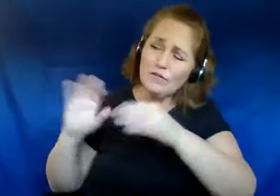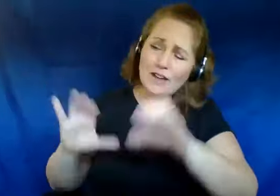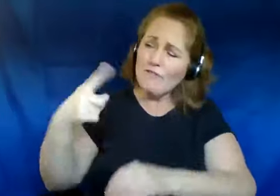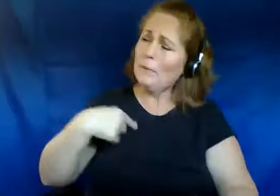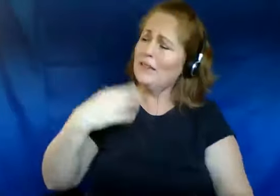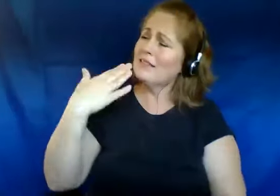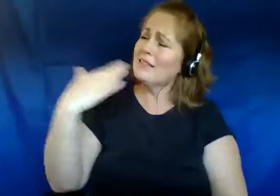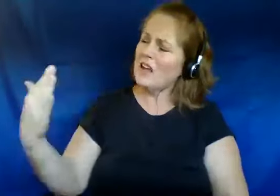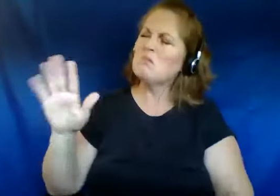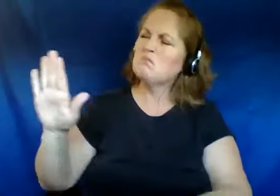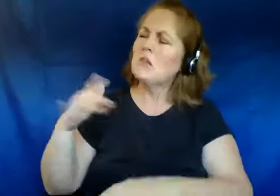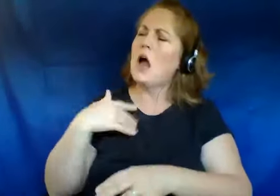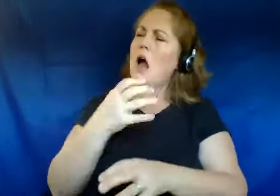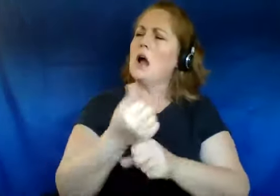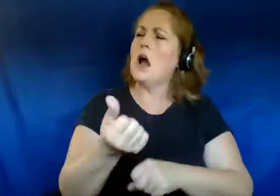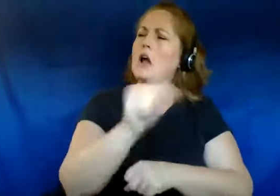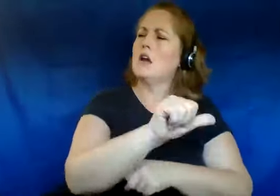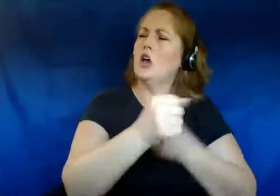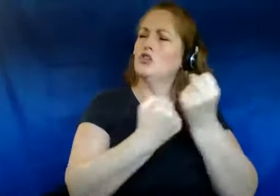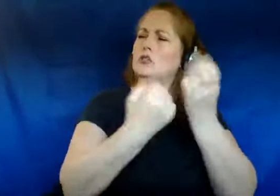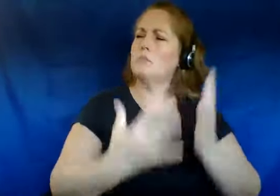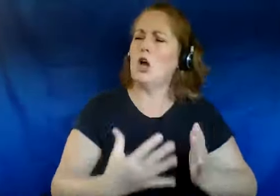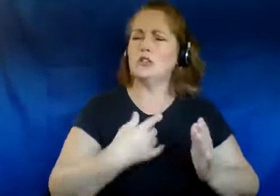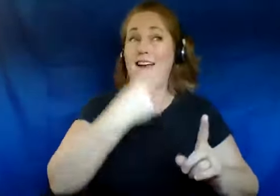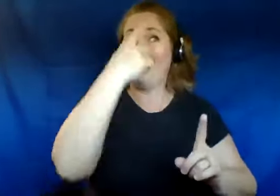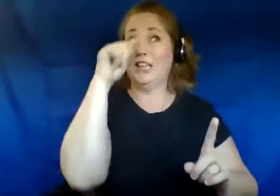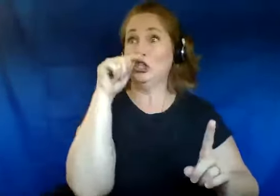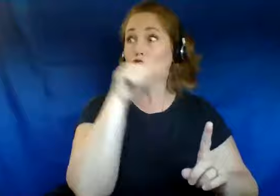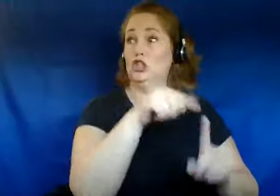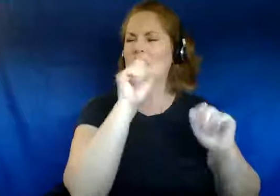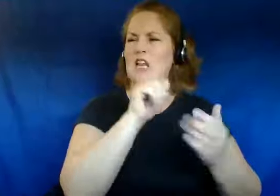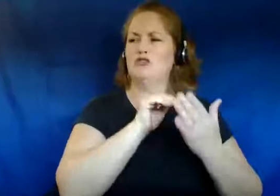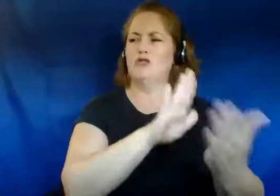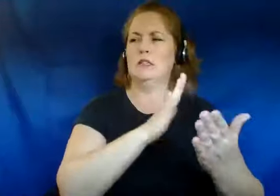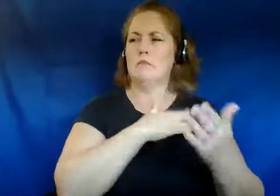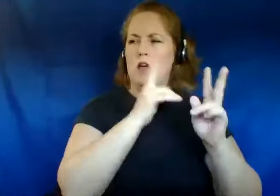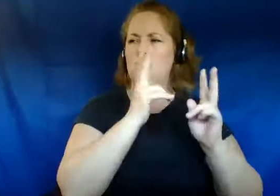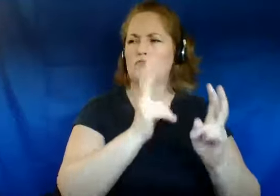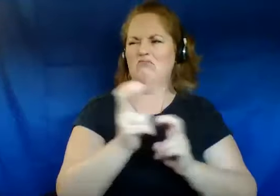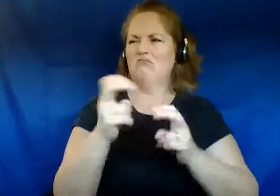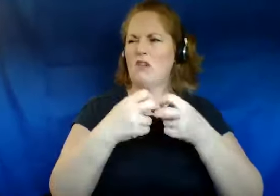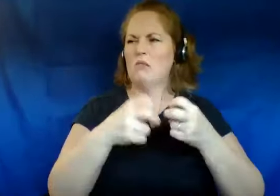have gotten another sponsor. I think she can address my problem so much better."